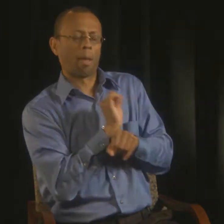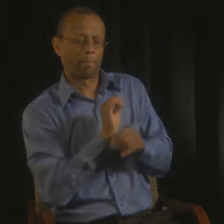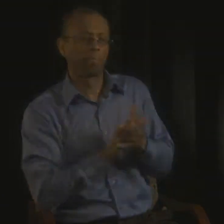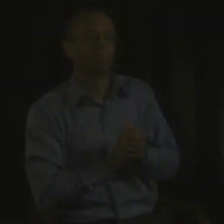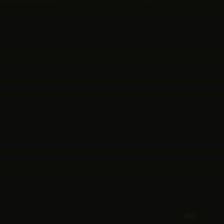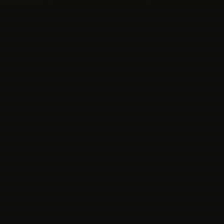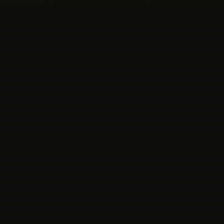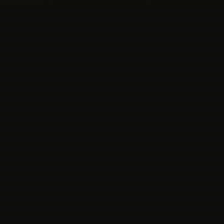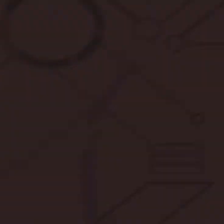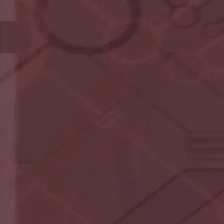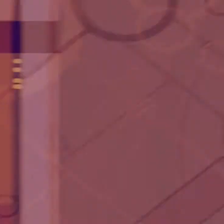job.